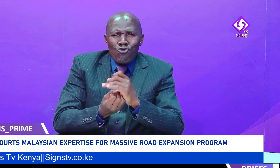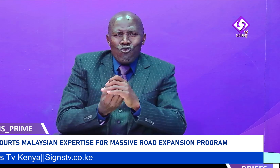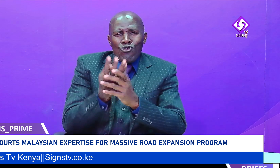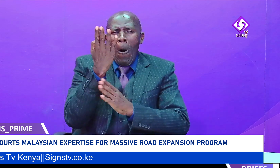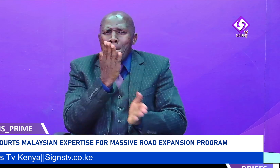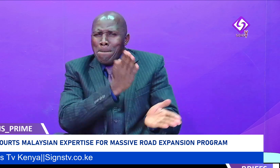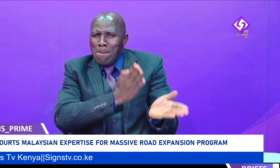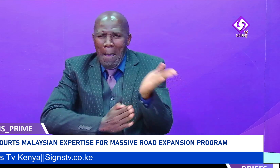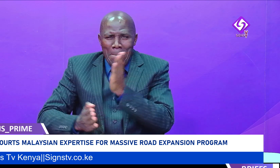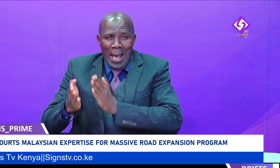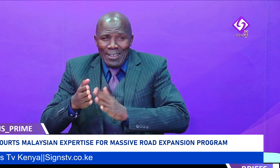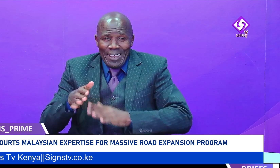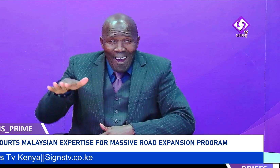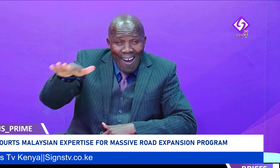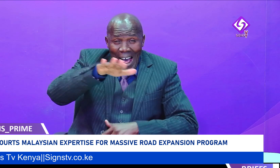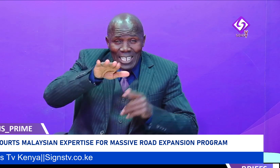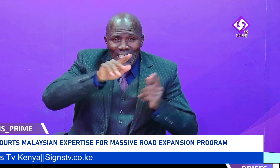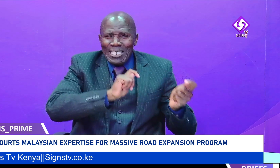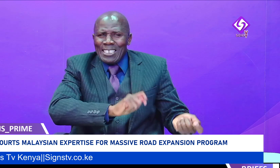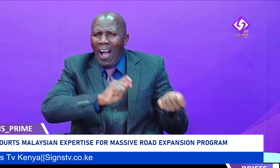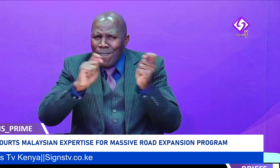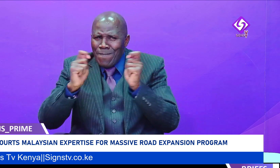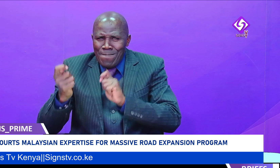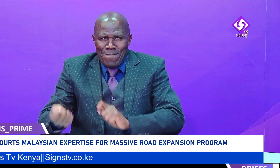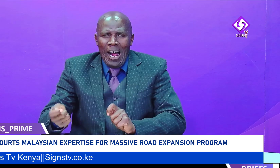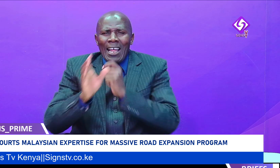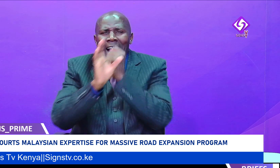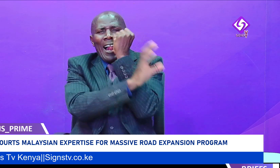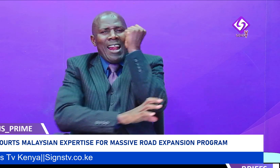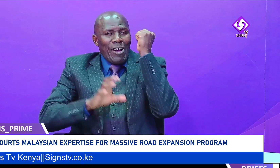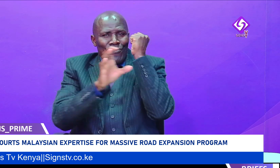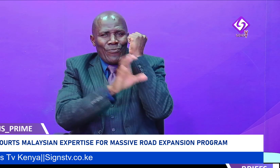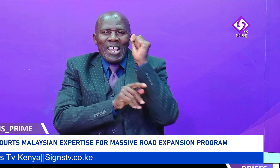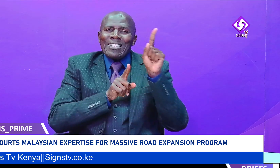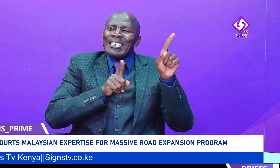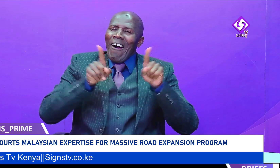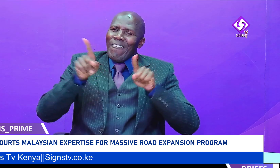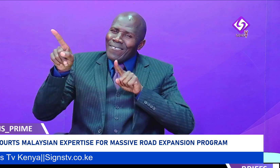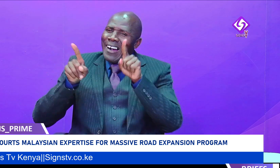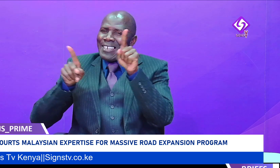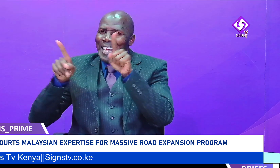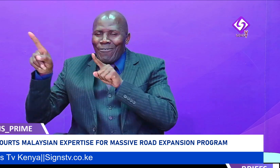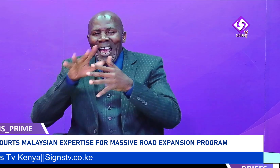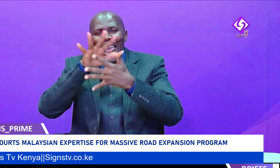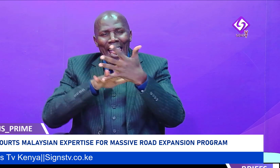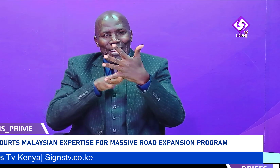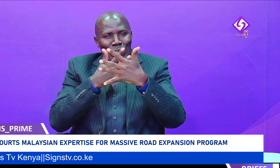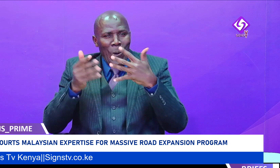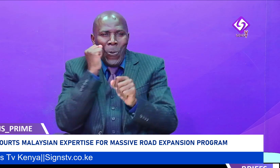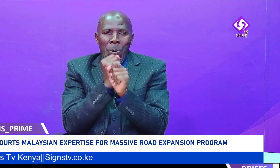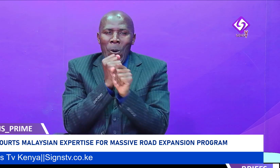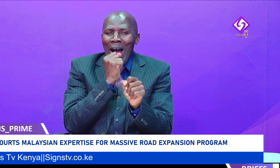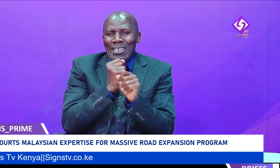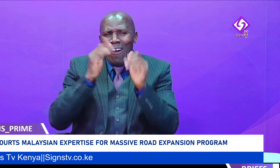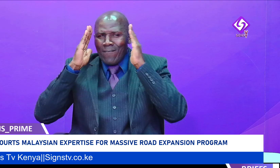Kenya's 10-year road expansion plan is set to transform the country's transport network, focusing